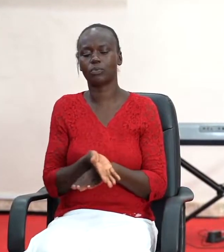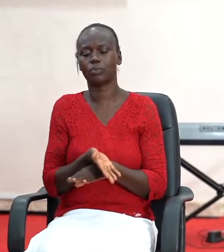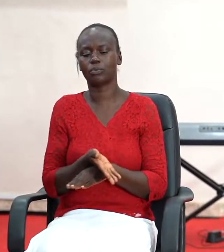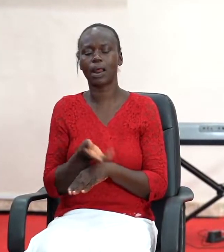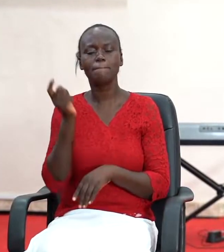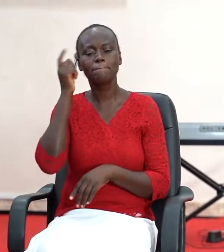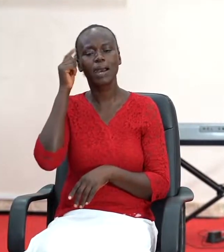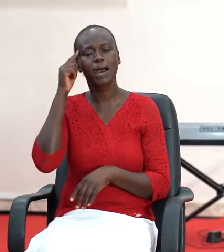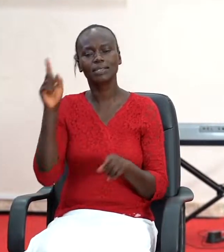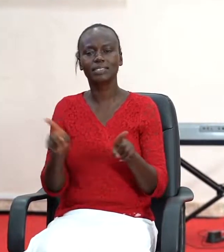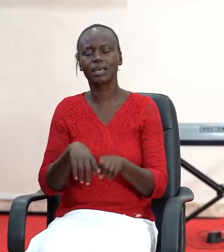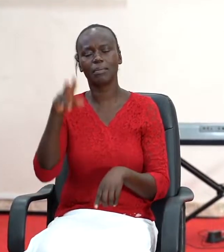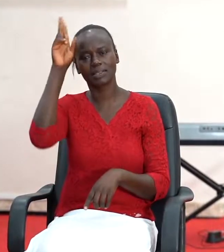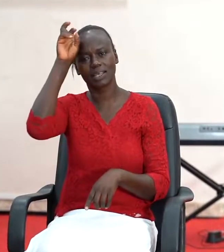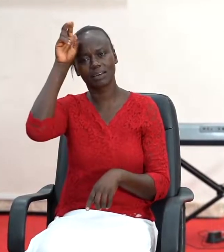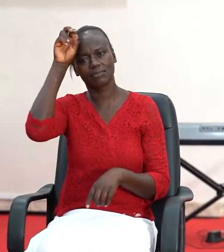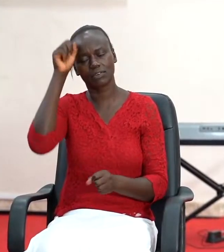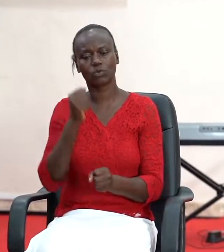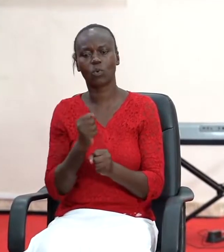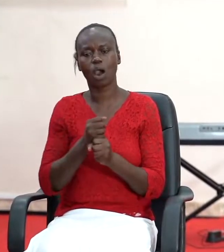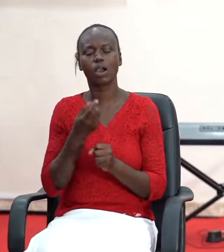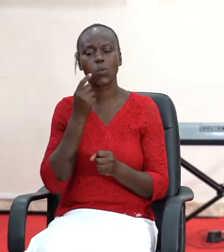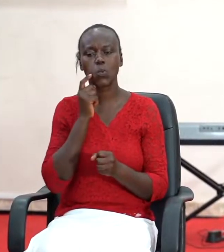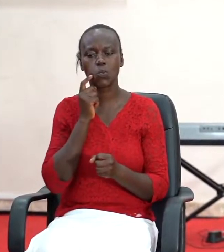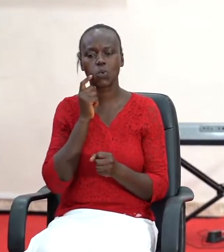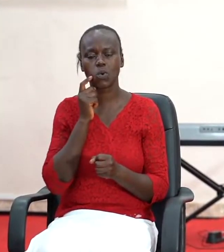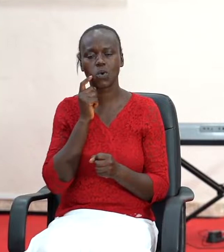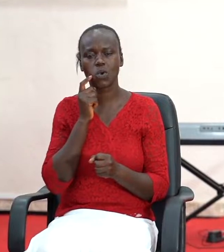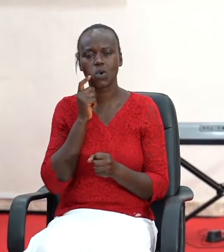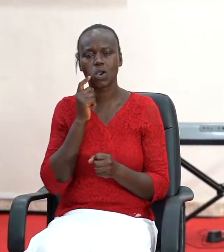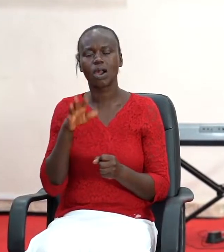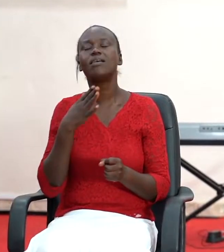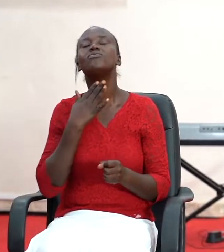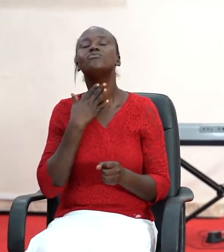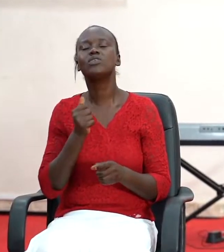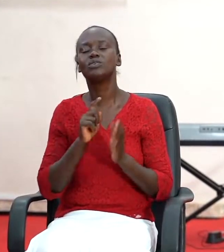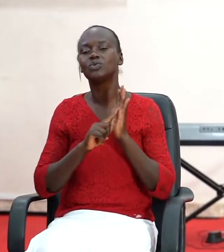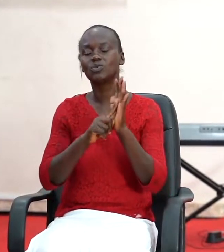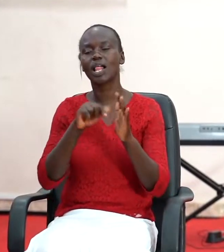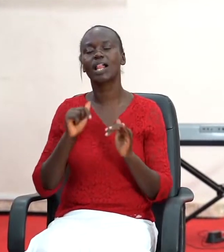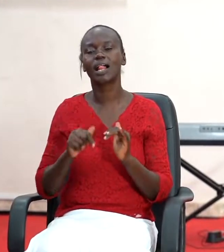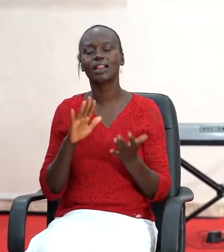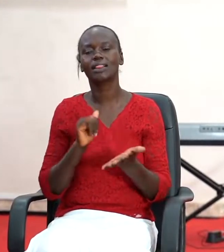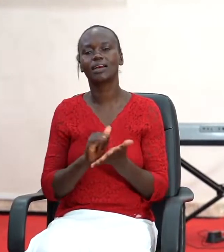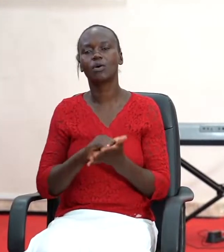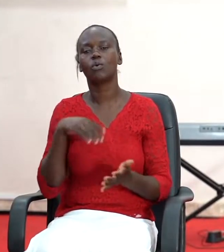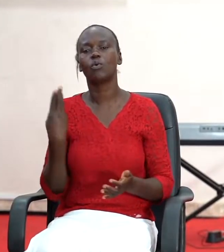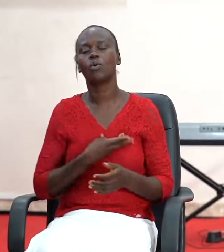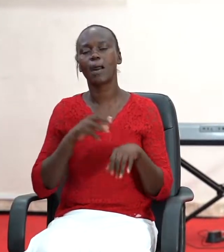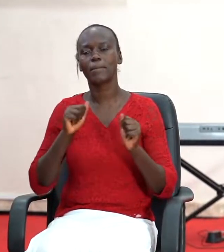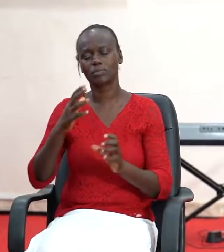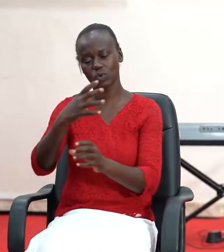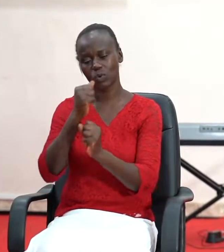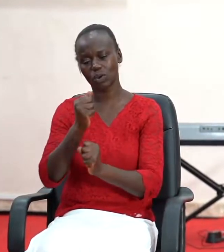workshop. Unajua, an idle mind is the devil's workshop. Kwa hivyo, nataka kutusho leo ya kwamba we can hold on